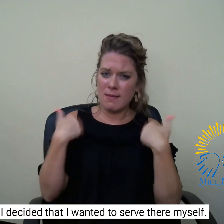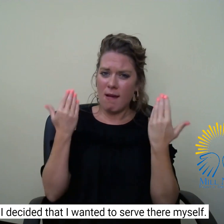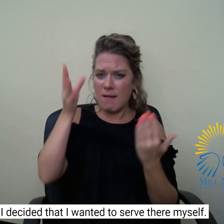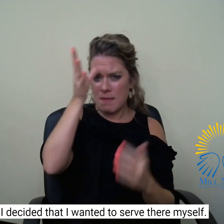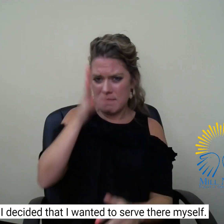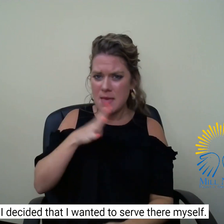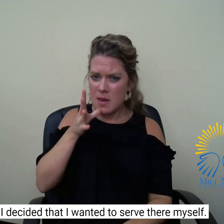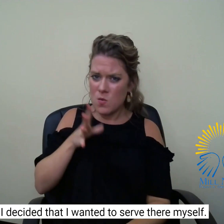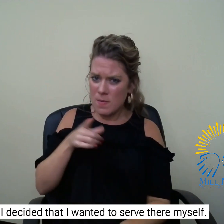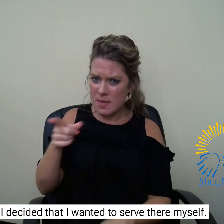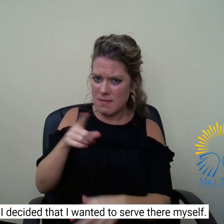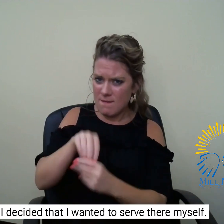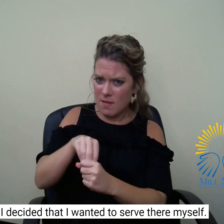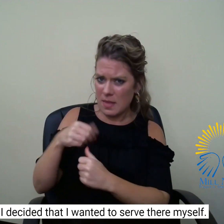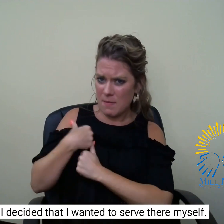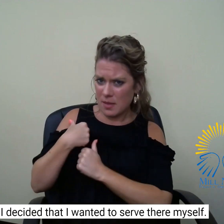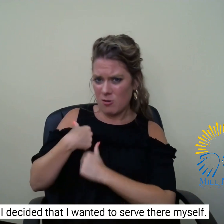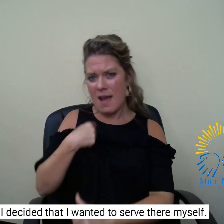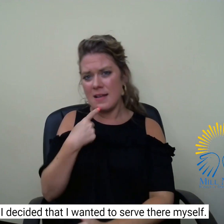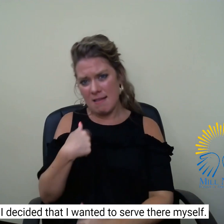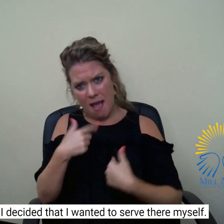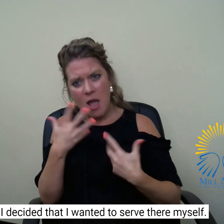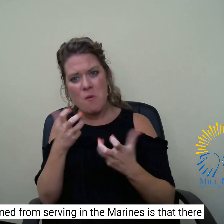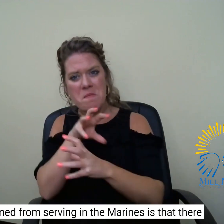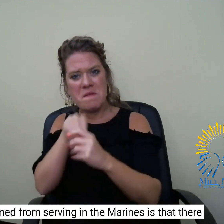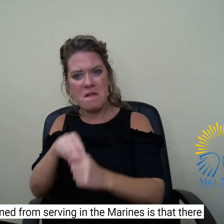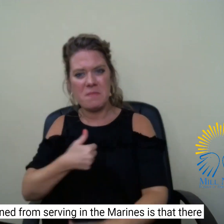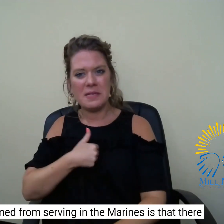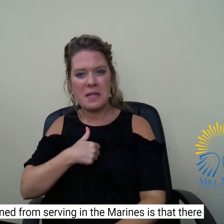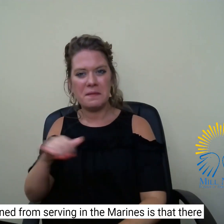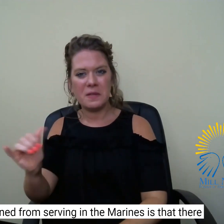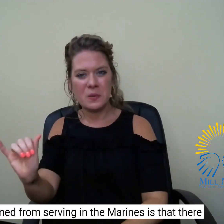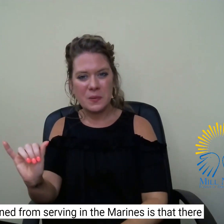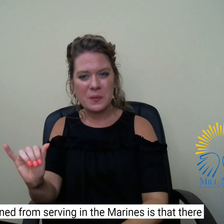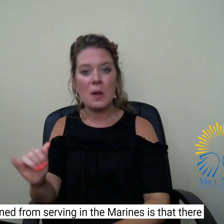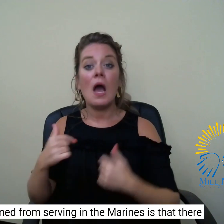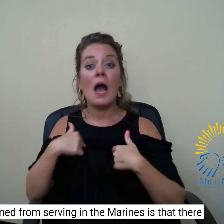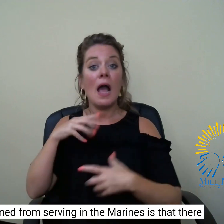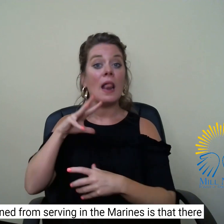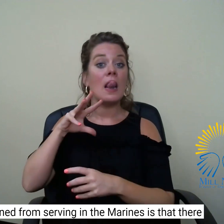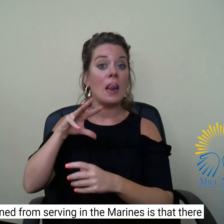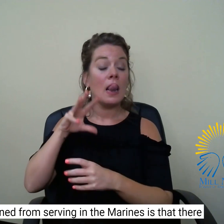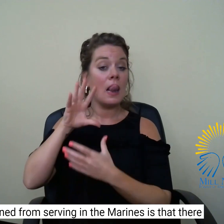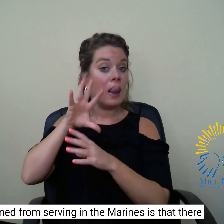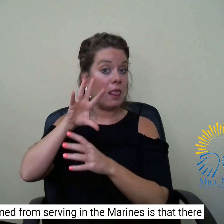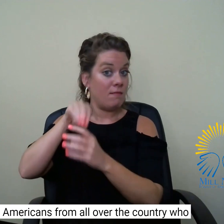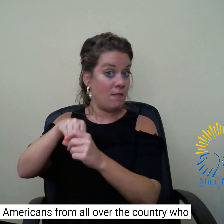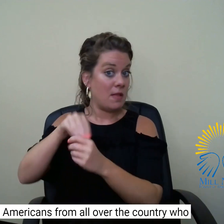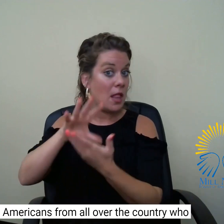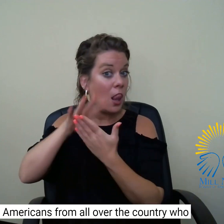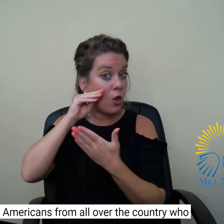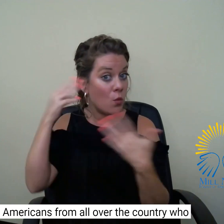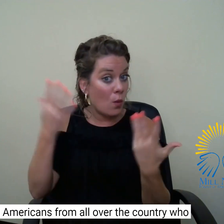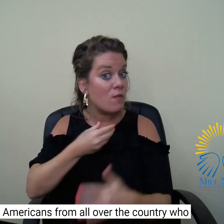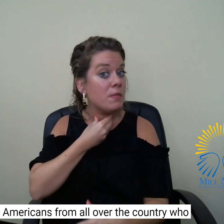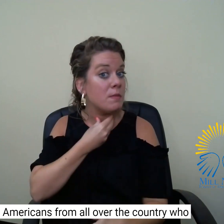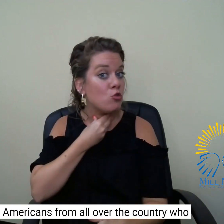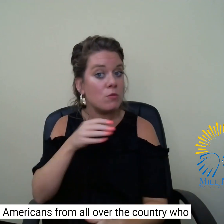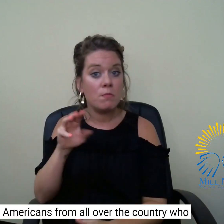that I decided that I wanted to serve there myself. And what I learned from serving in the Marines is that there are amazing Americans from